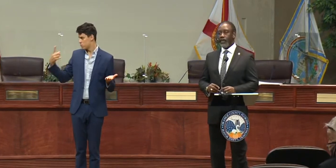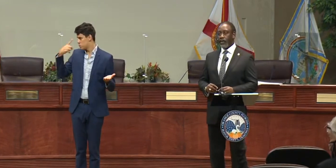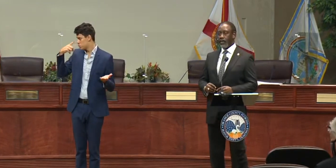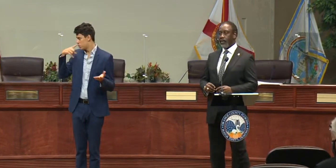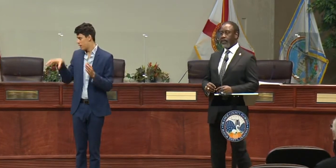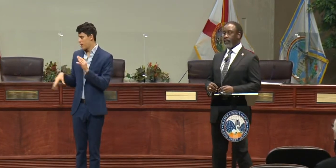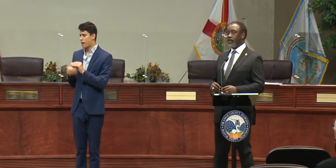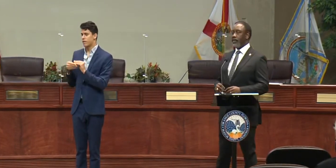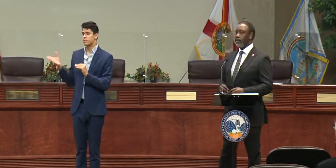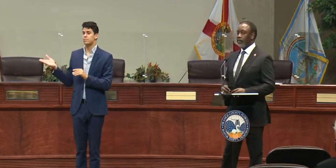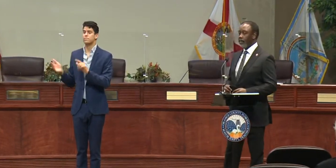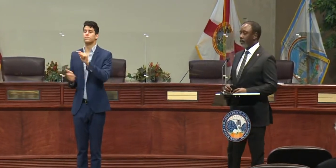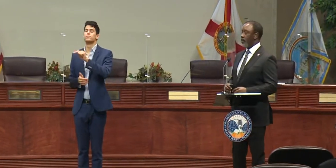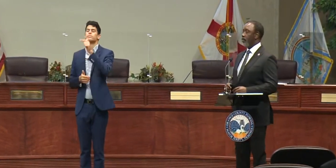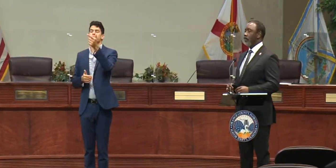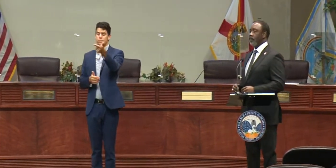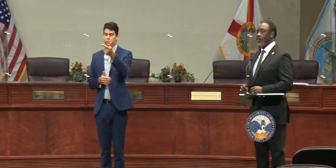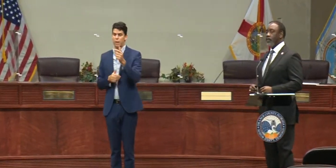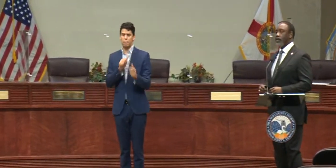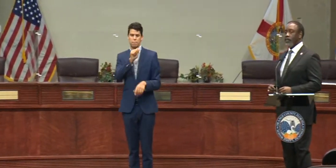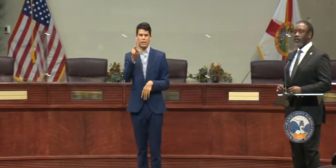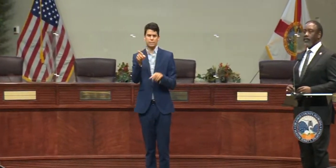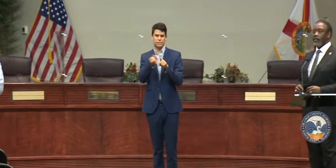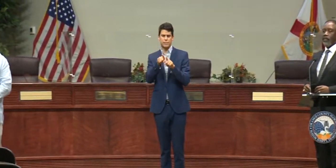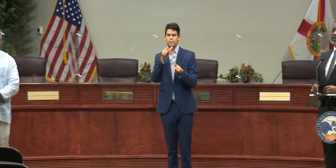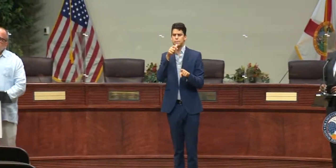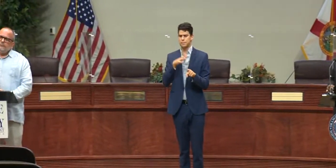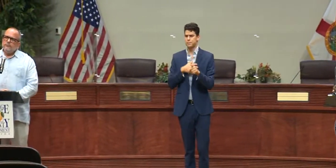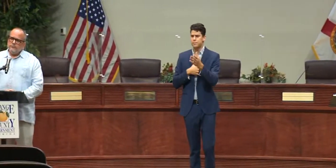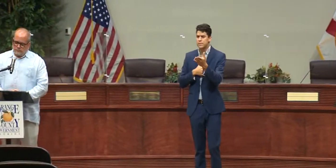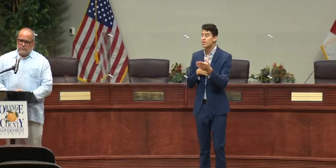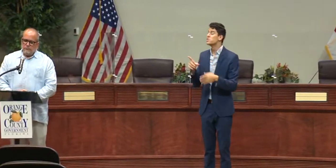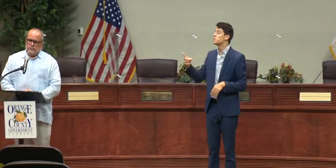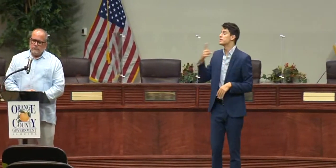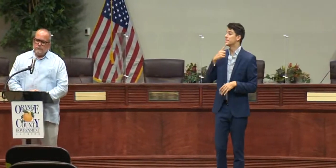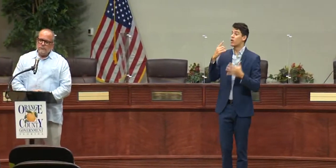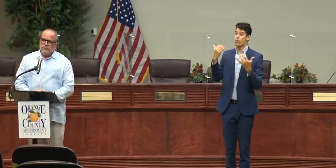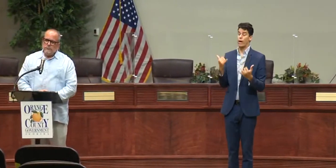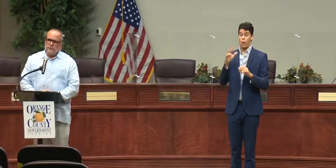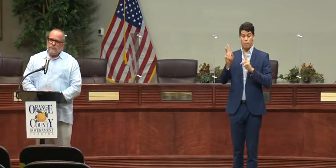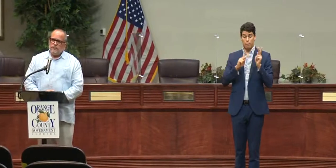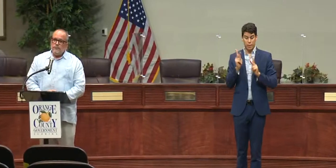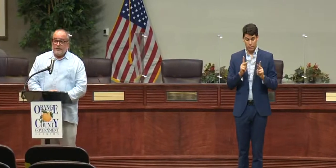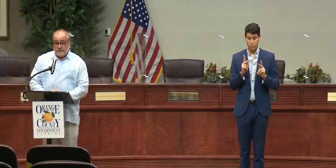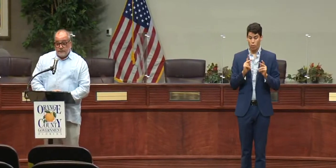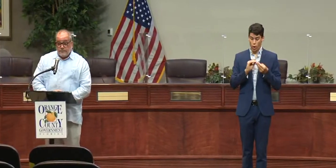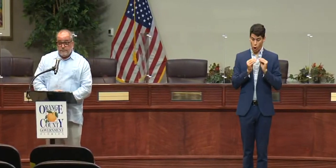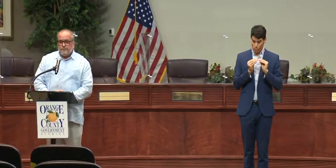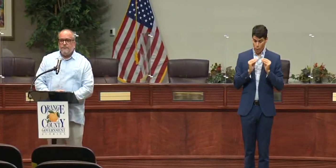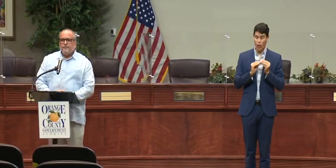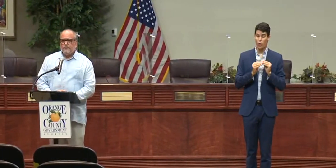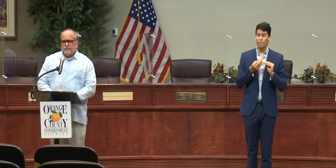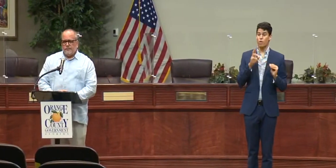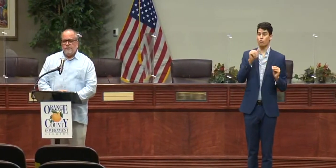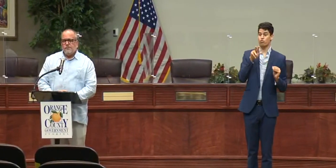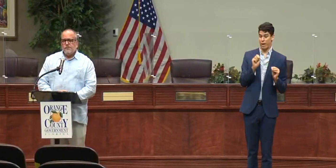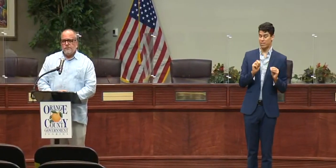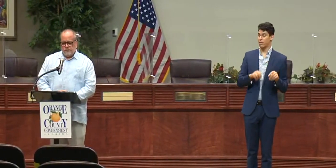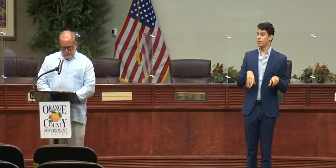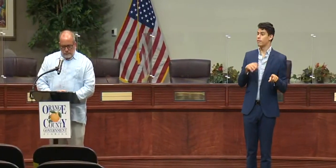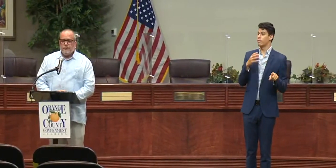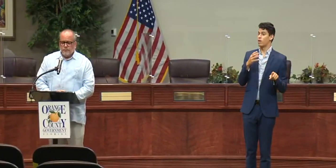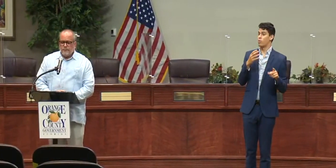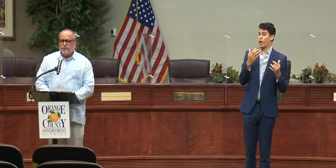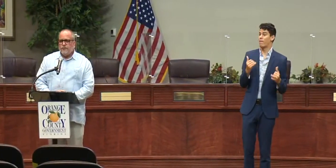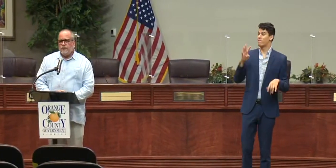forward. I can be loud enough. So you're saying our positivity rate is at 20% right now, right? Yesterday. We have 40%